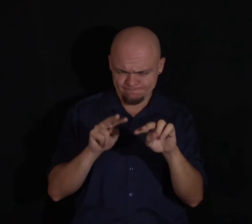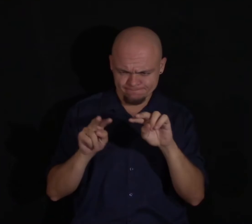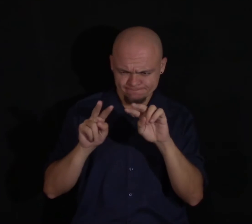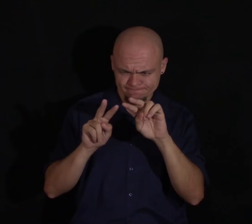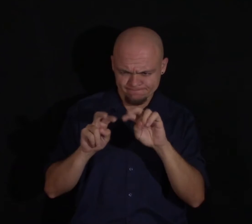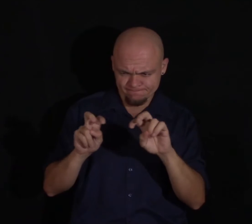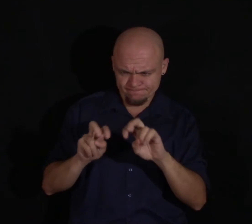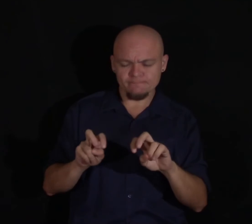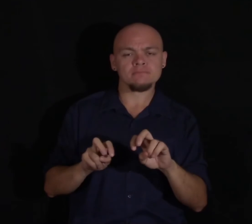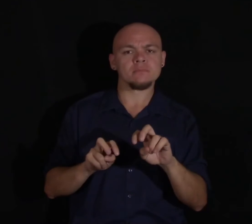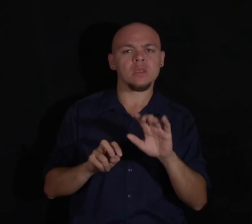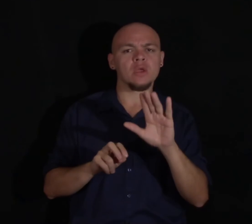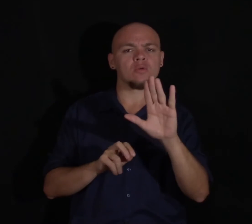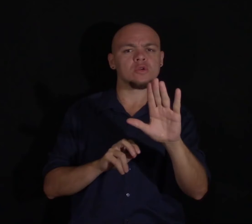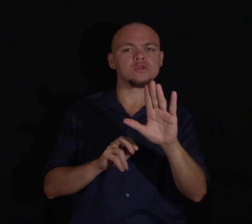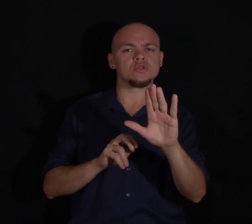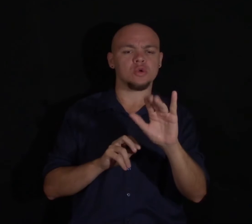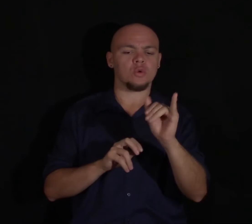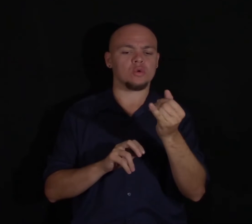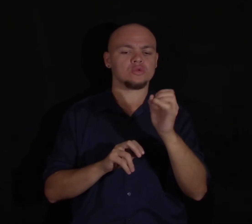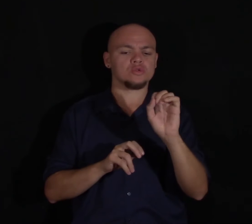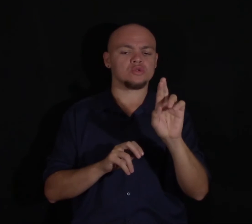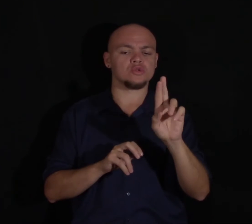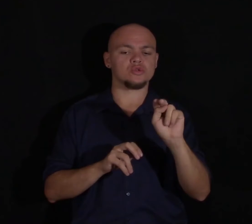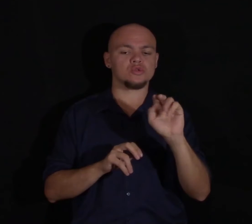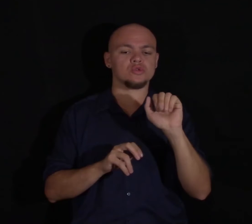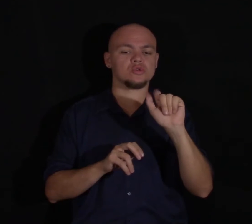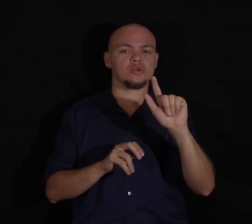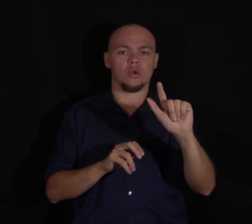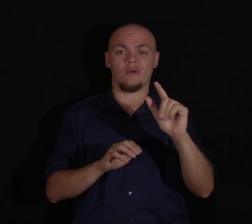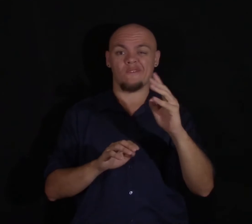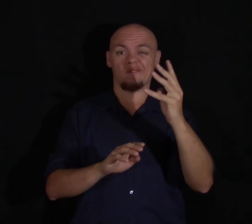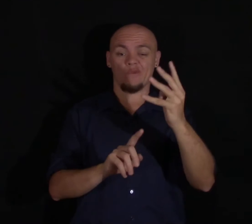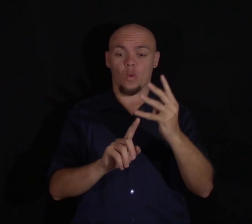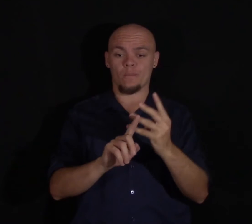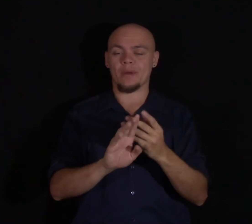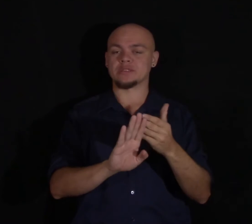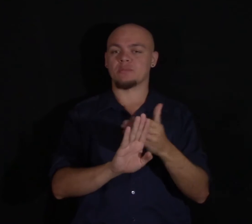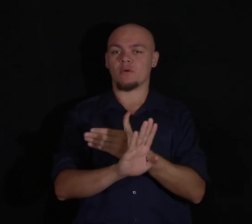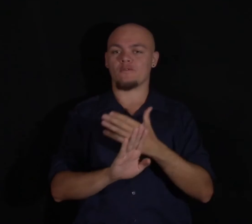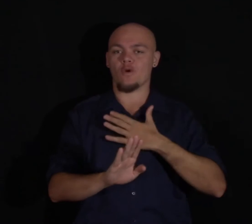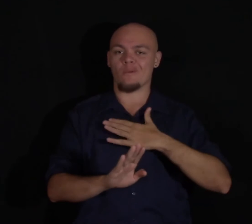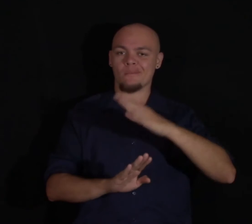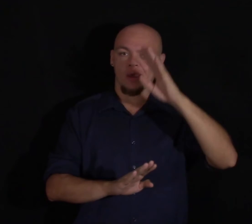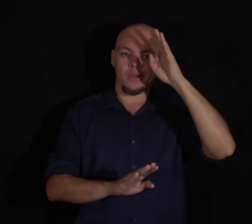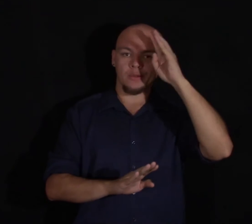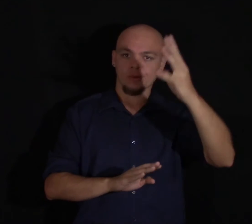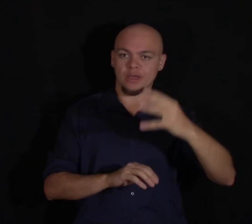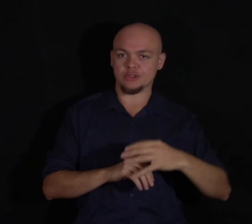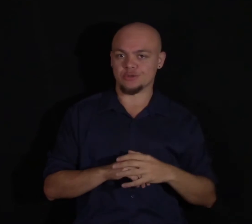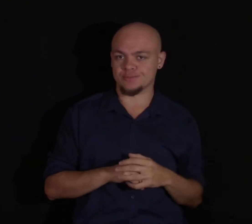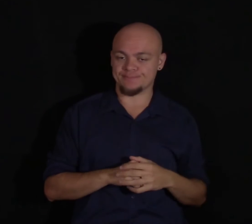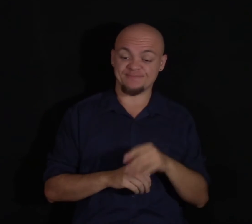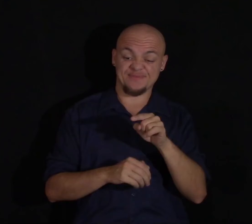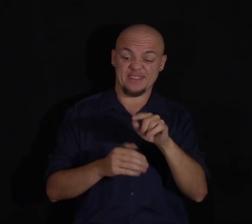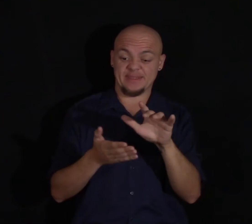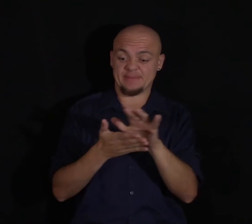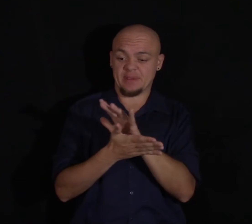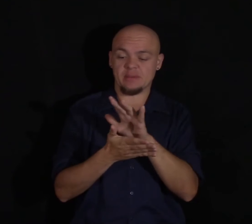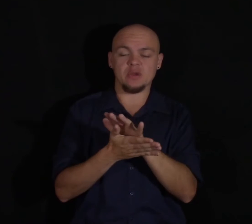your journal of the 4 months that preceded my creation. You minutely described in these papers every step you took